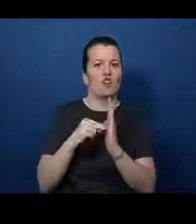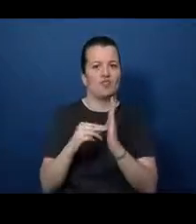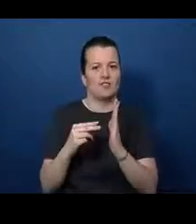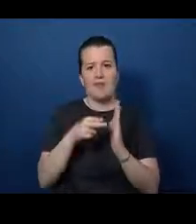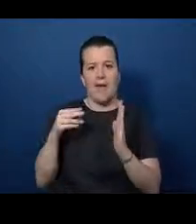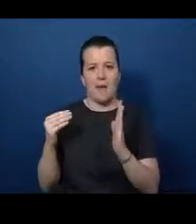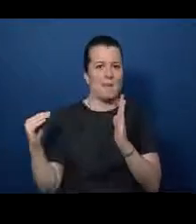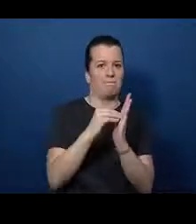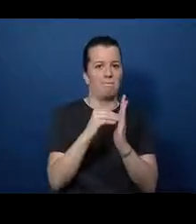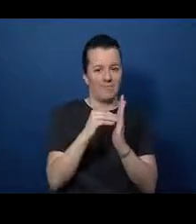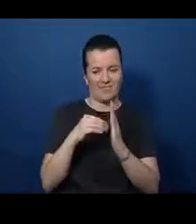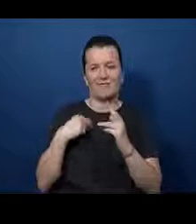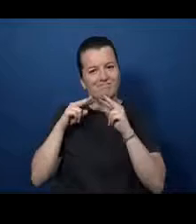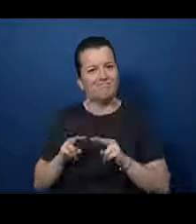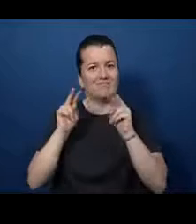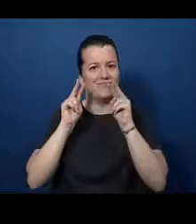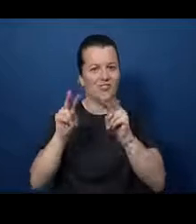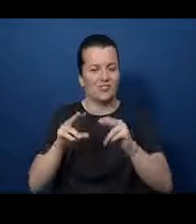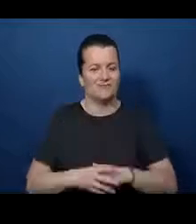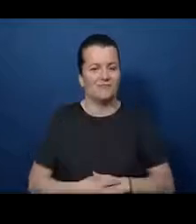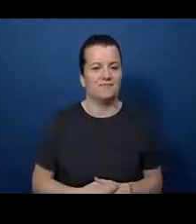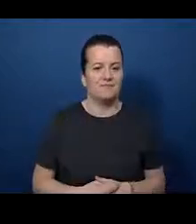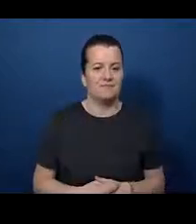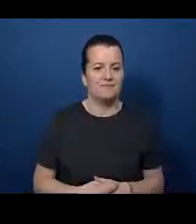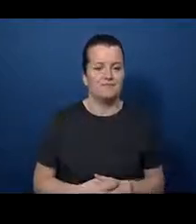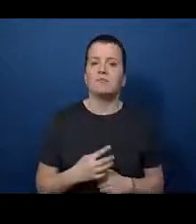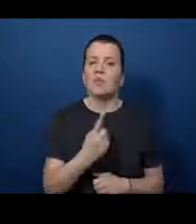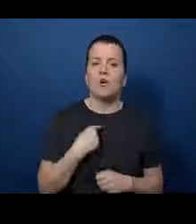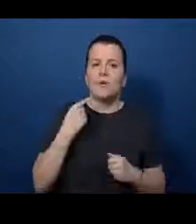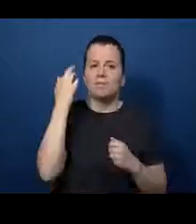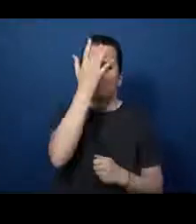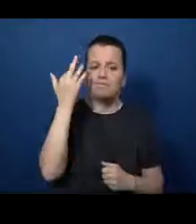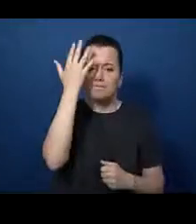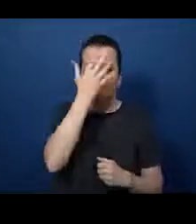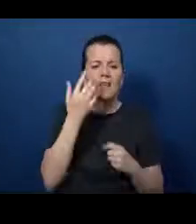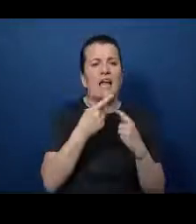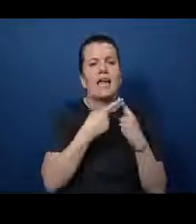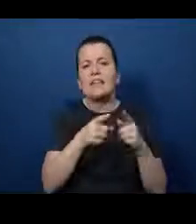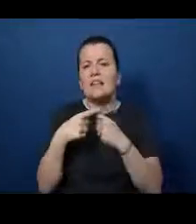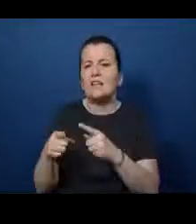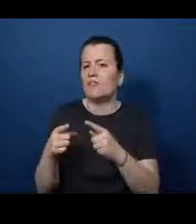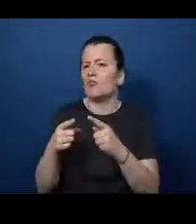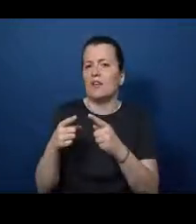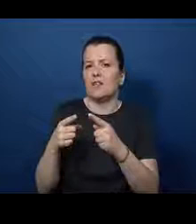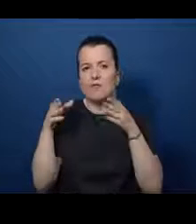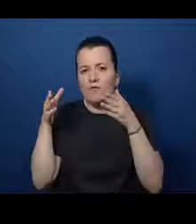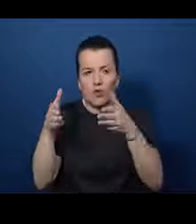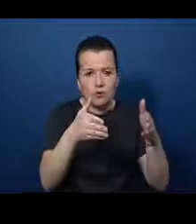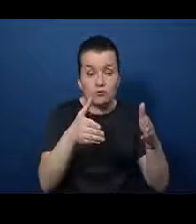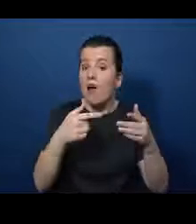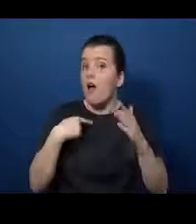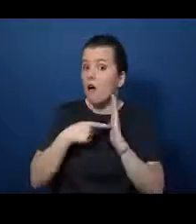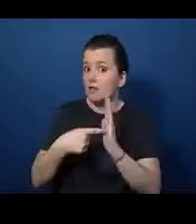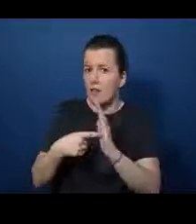The forum is a setting for multidisciplinary and cross-level dialogues aimed at improving our understanding of bullying in all settings